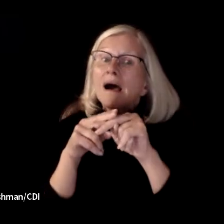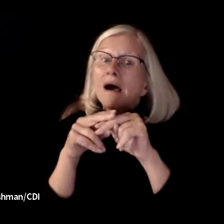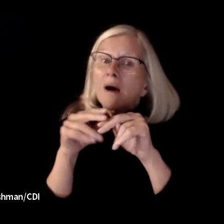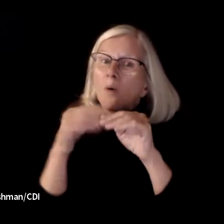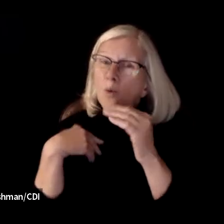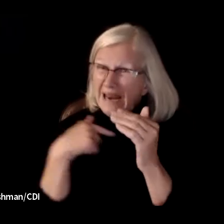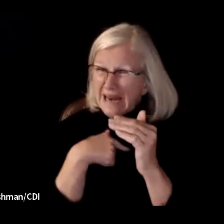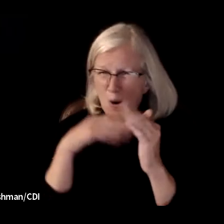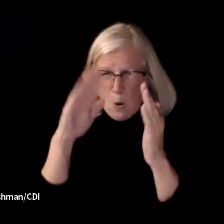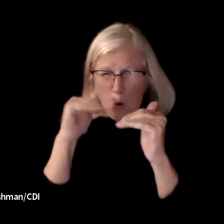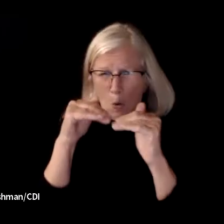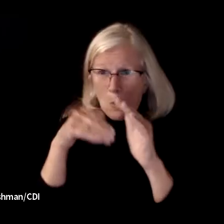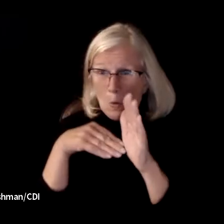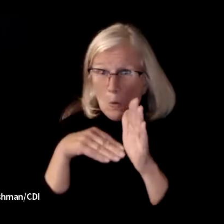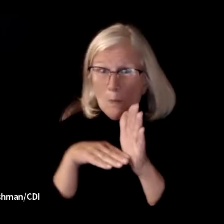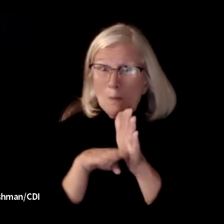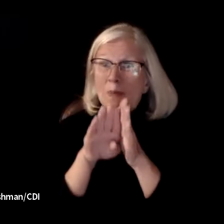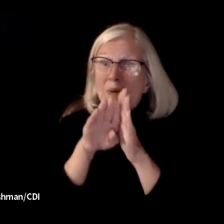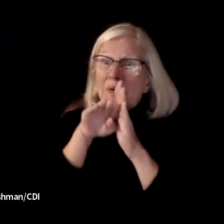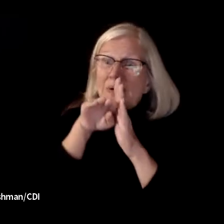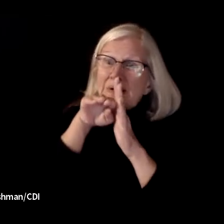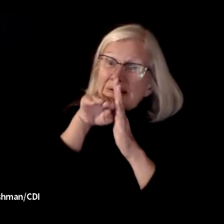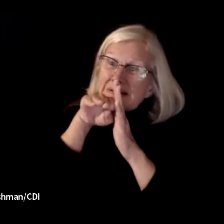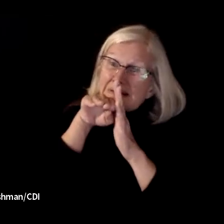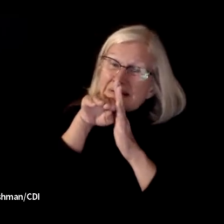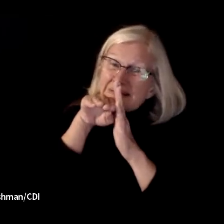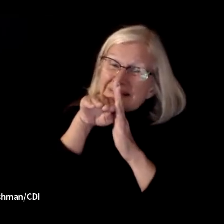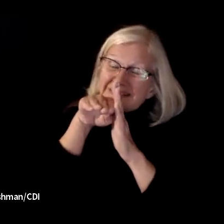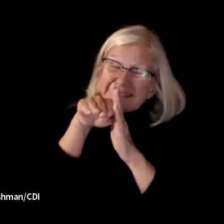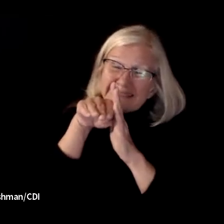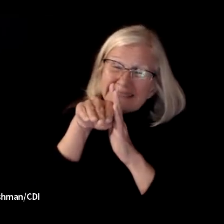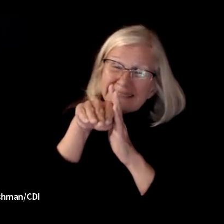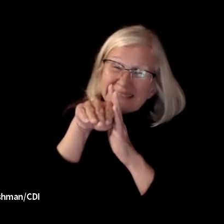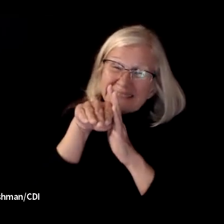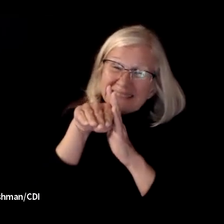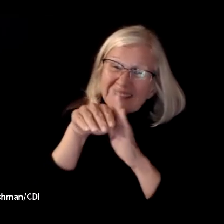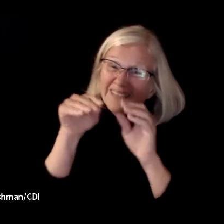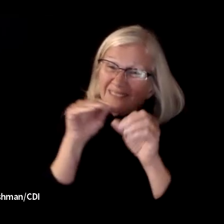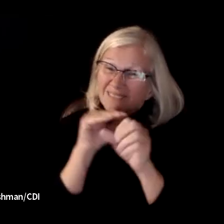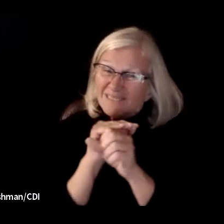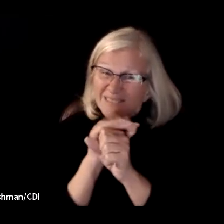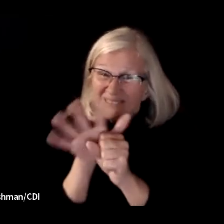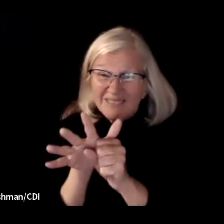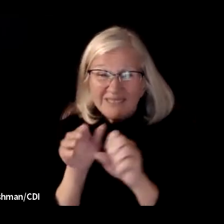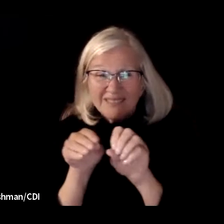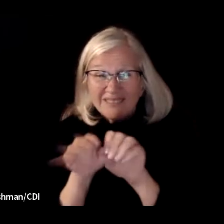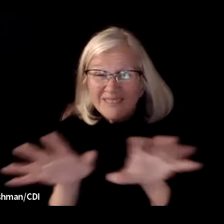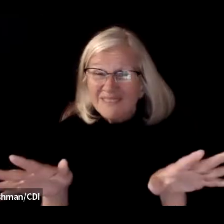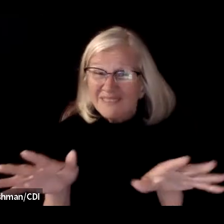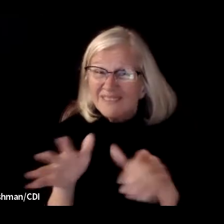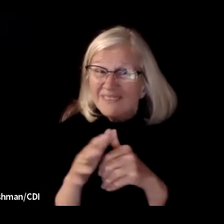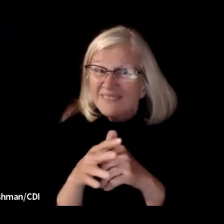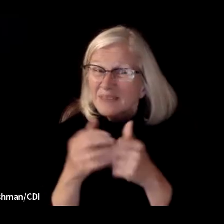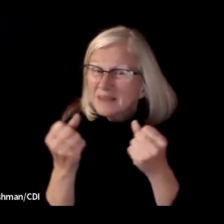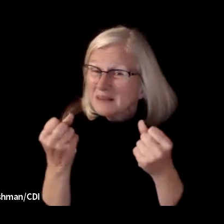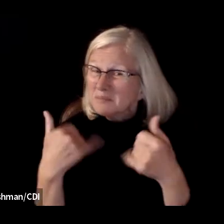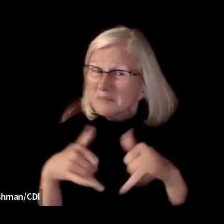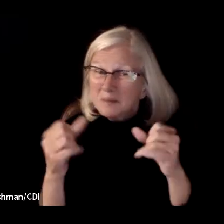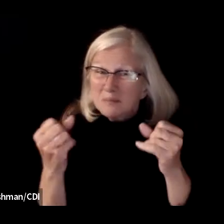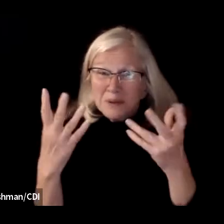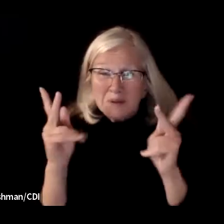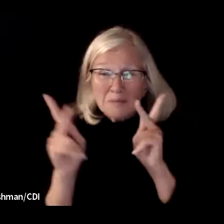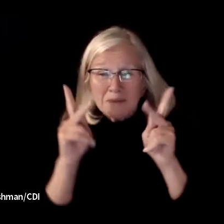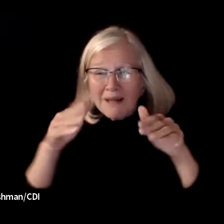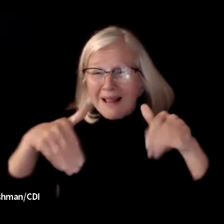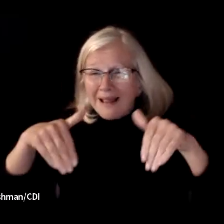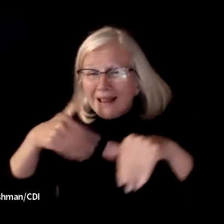the amount of virus that's out there and the amount of the population that is not protected by vaccine,